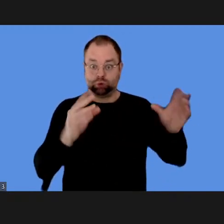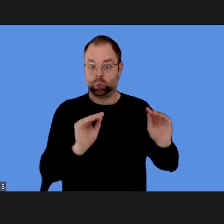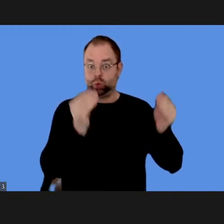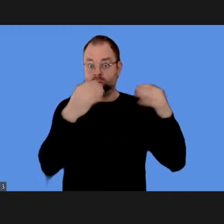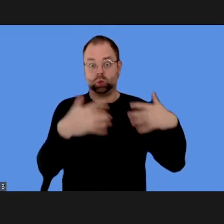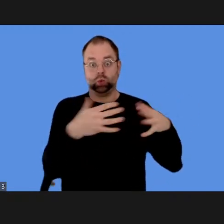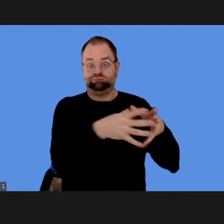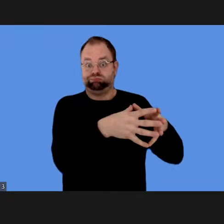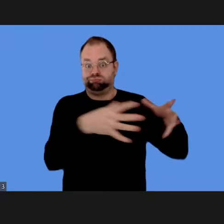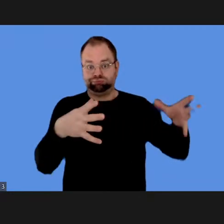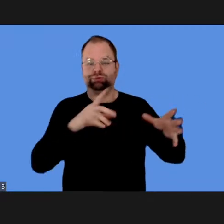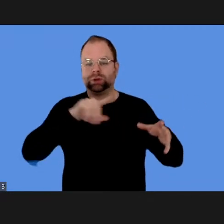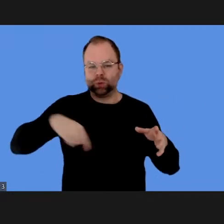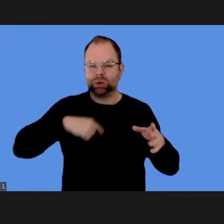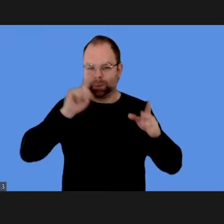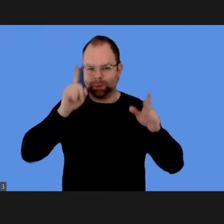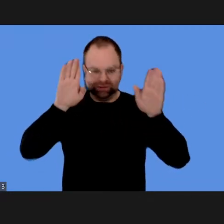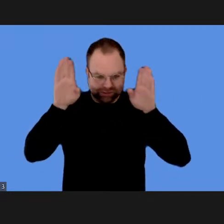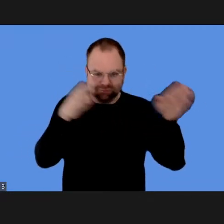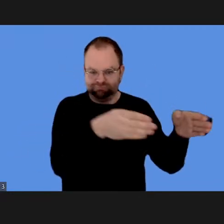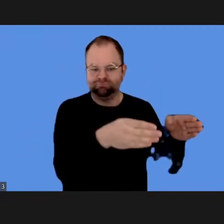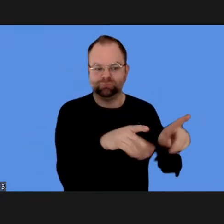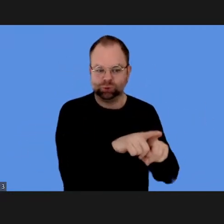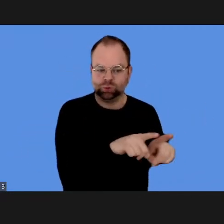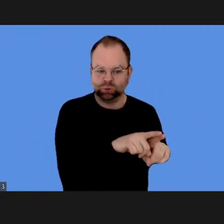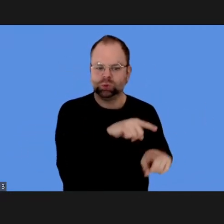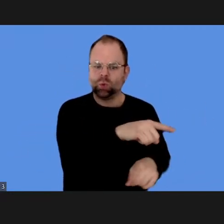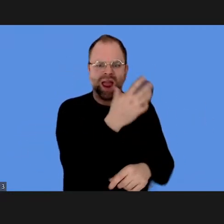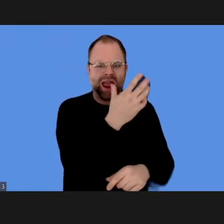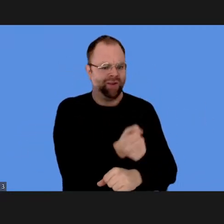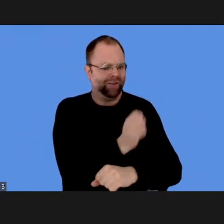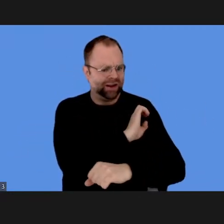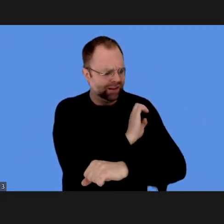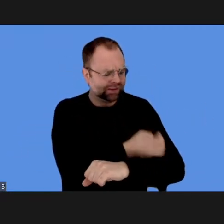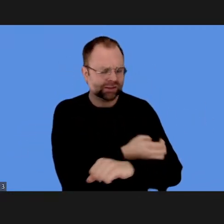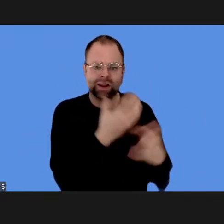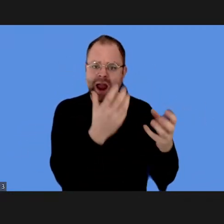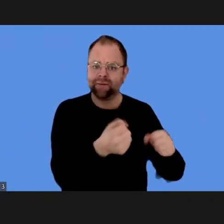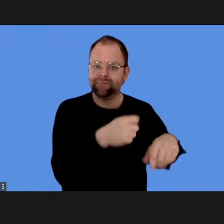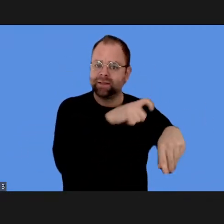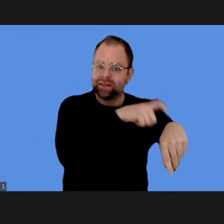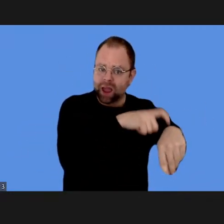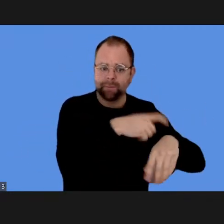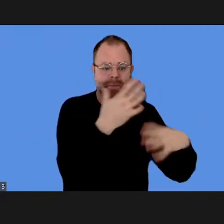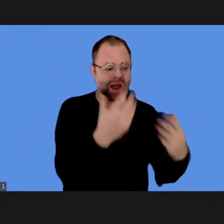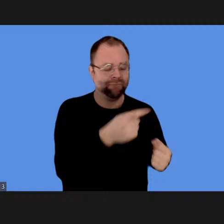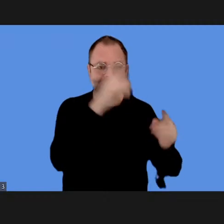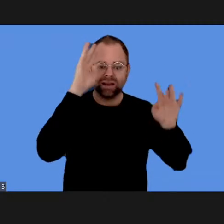highly exposed to technological innovation. Then,